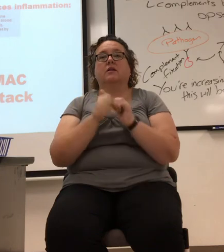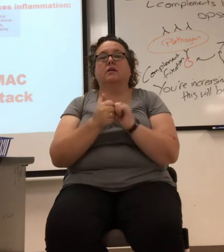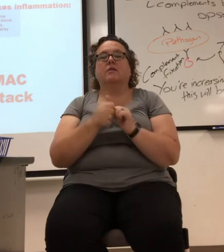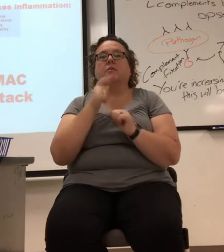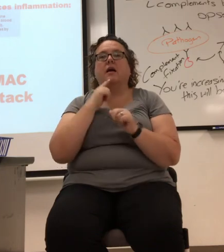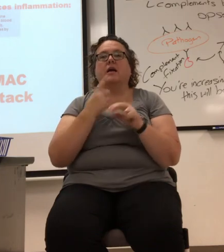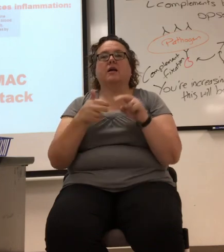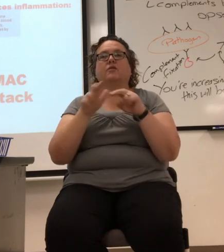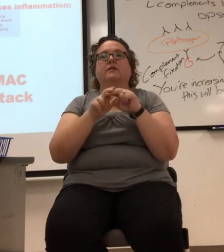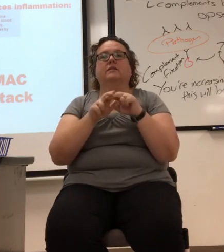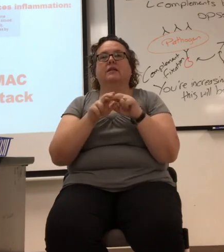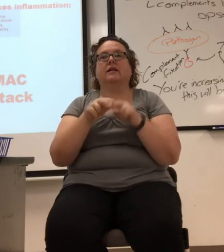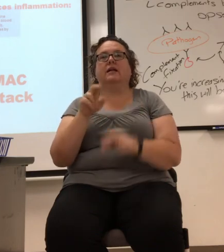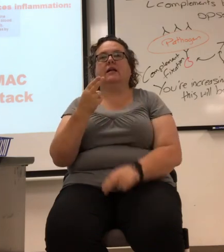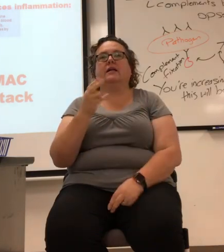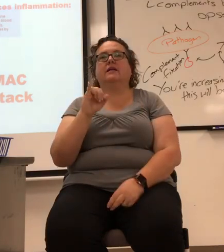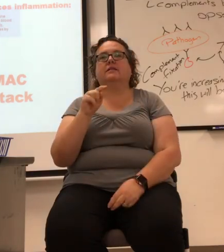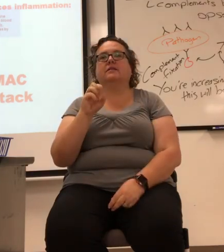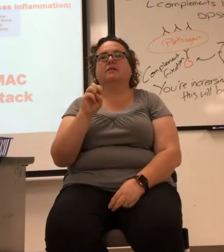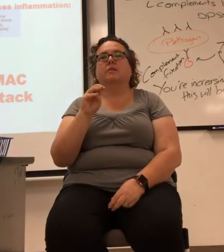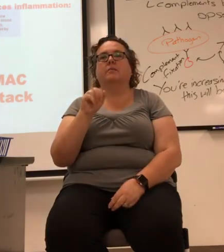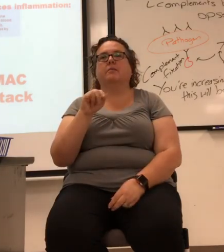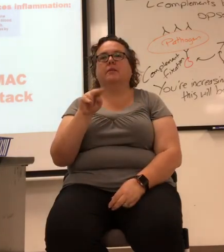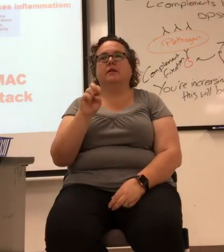histamine release by basophils.